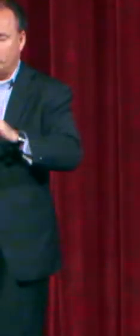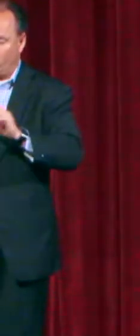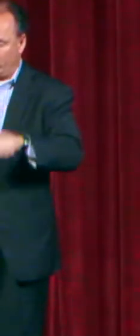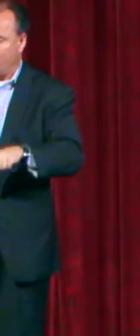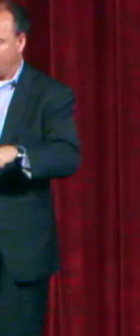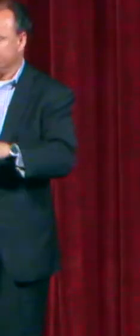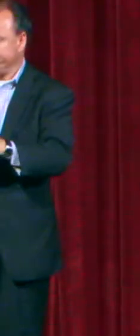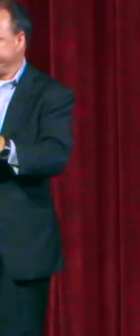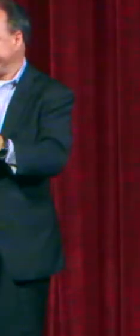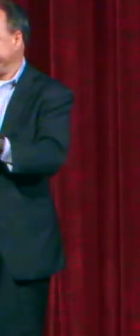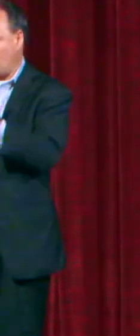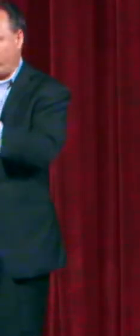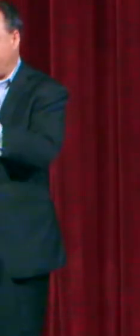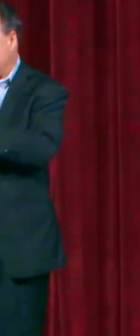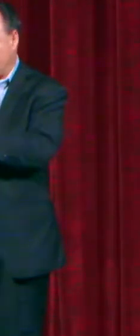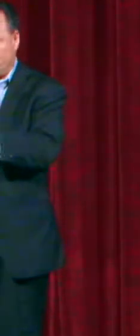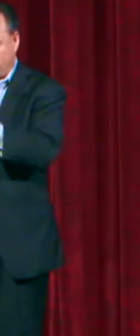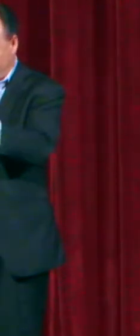that situation.